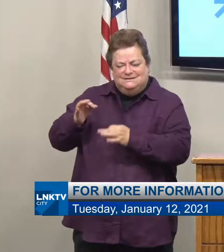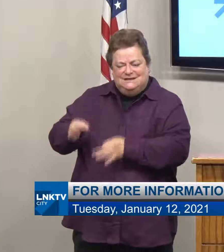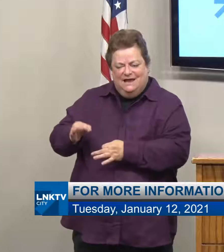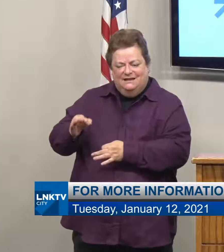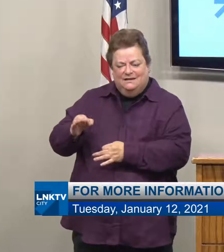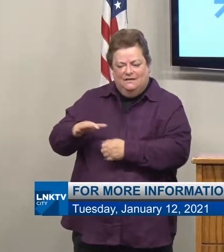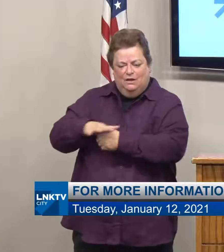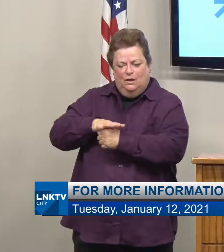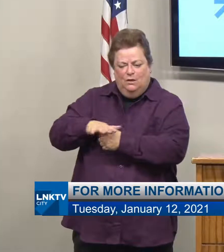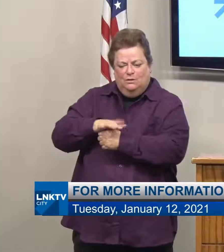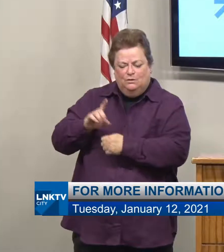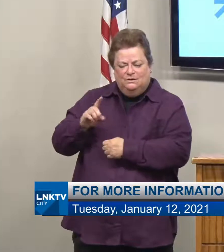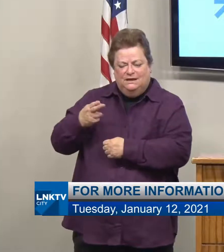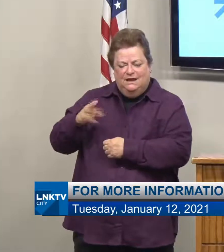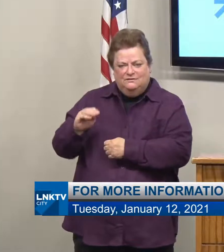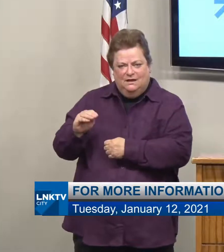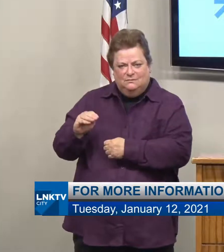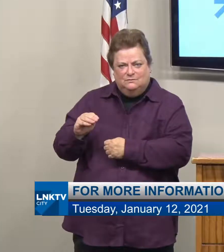the